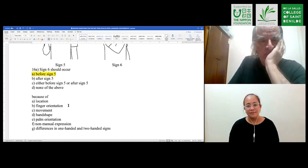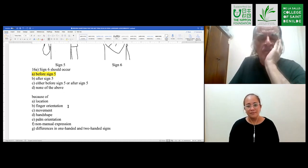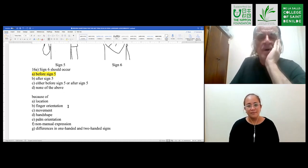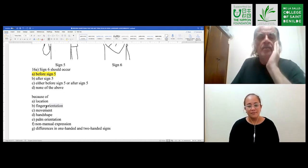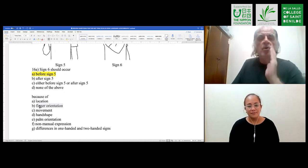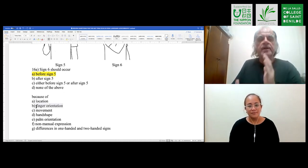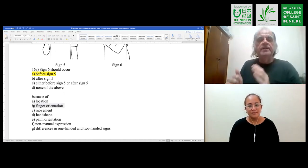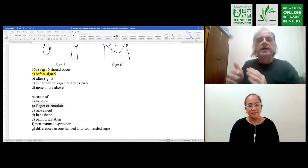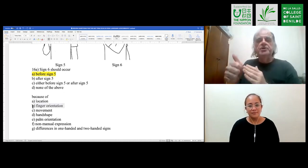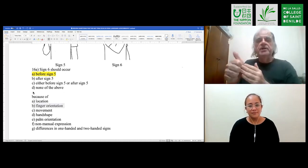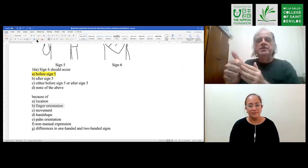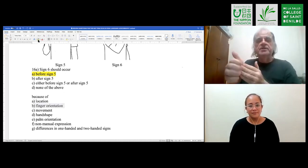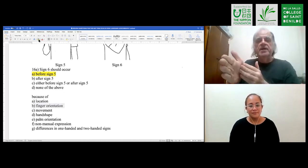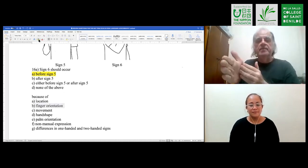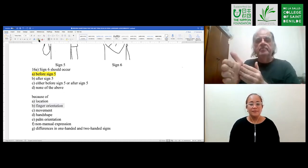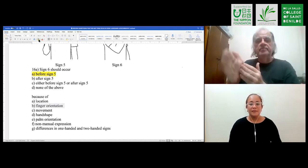The palm orientation is the same.